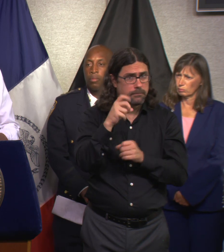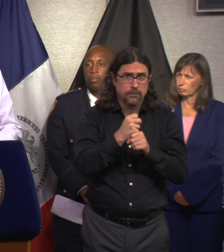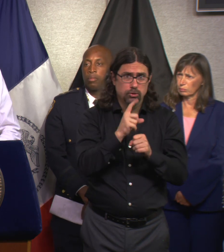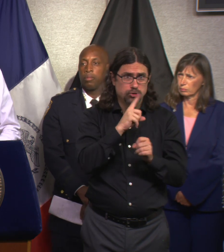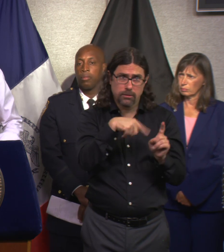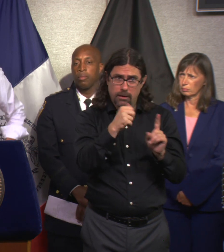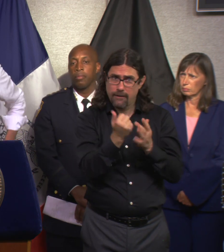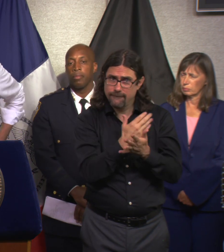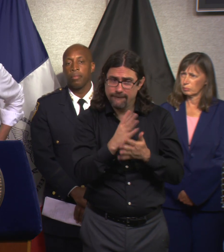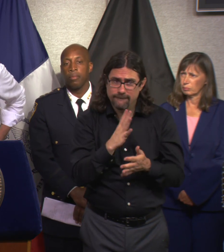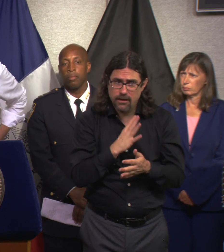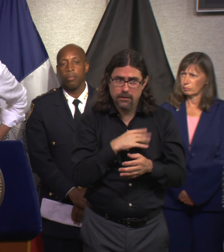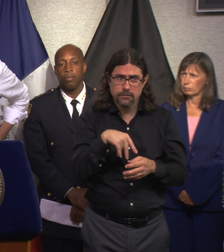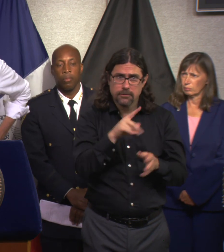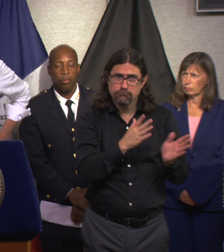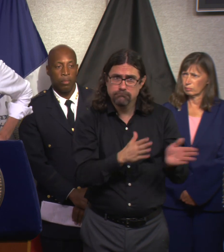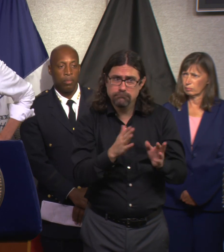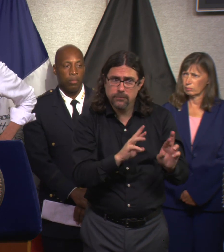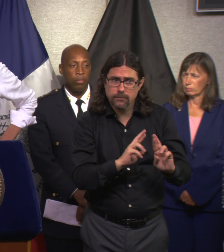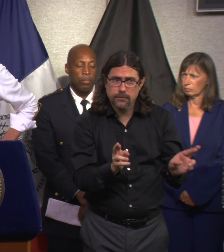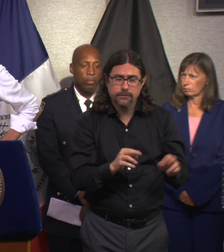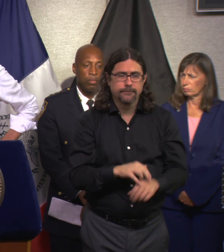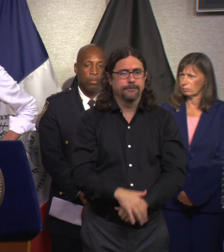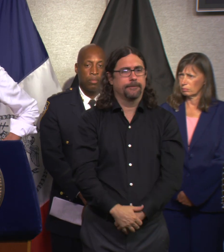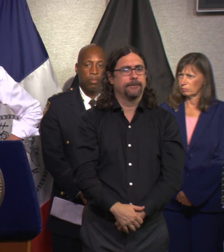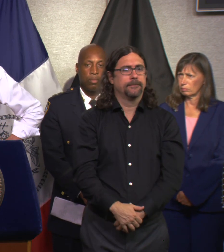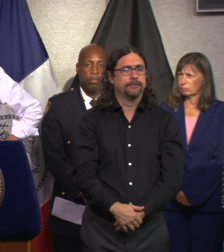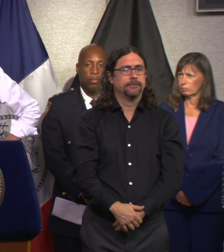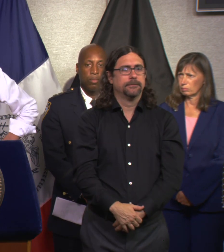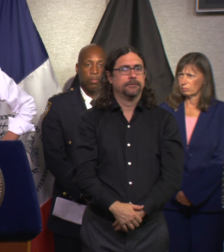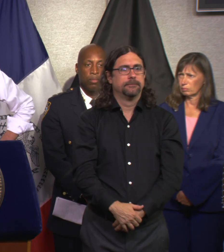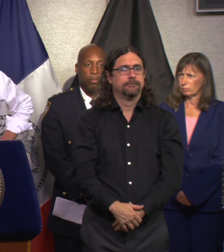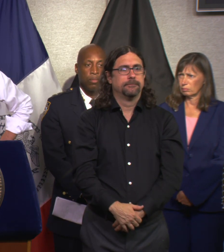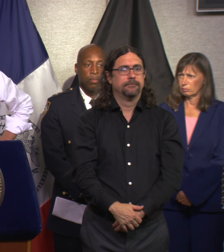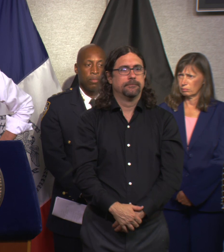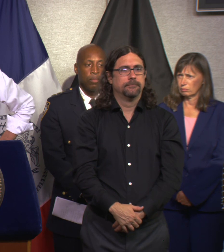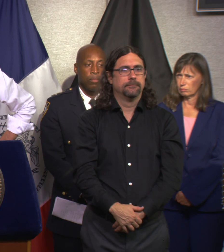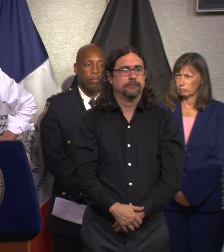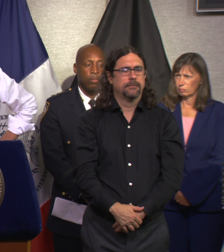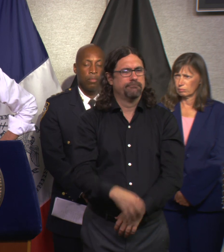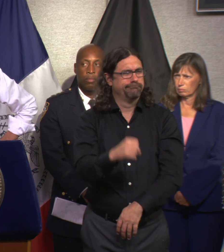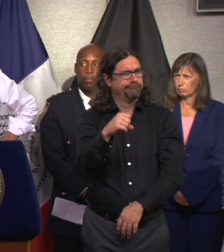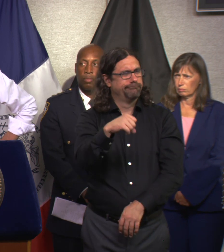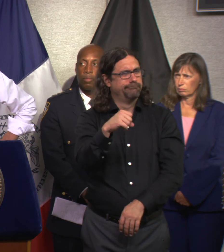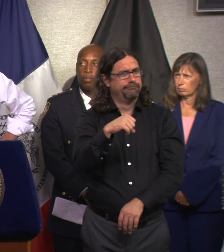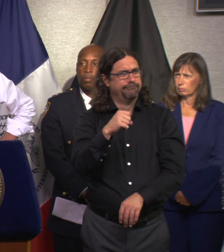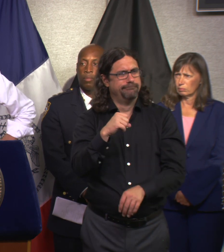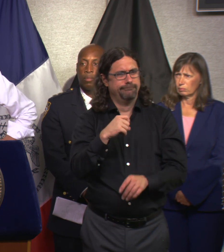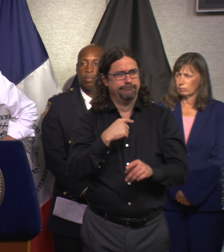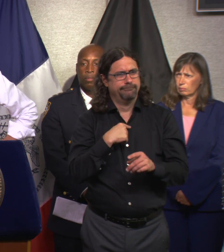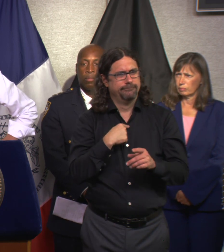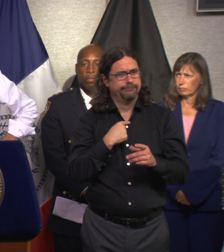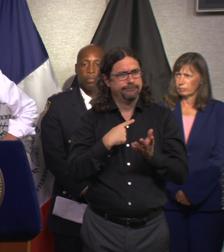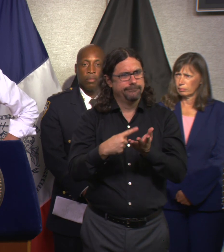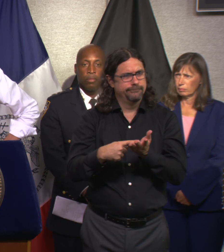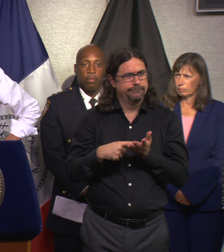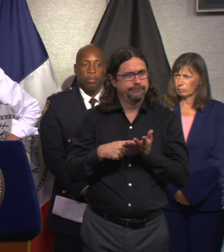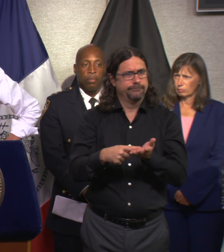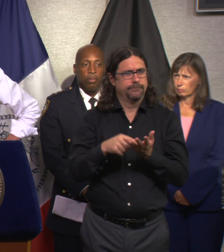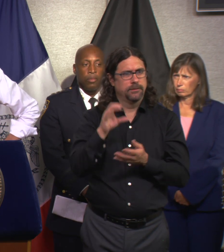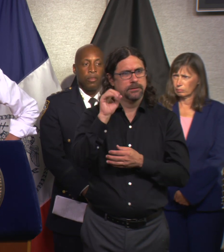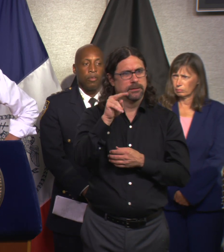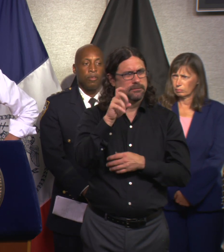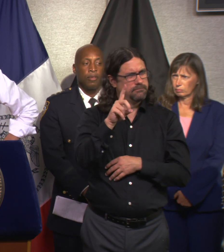look, I'm talking to Con Ed. We're all talking to Con Ed. Emergency Management's talking to them all the time. I spoke to the president of Con Ed last night. I'm getting a lot